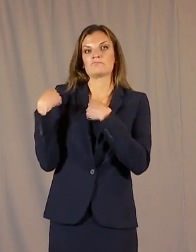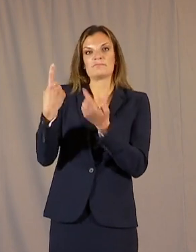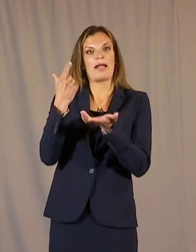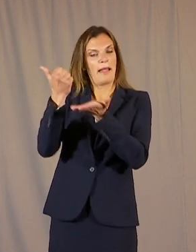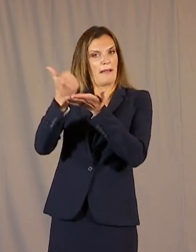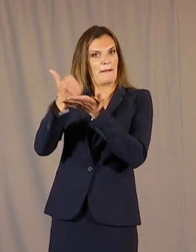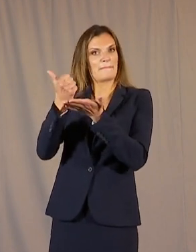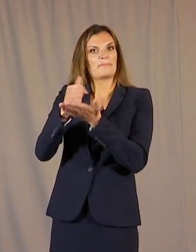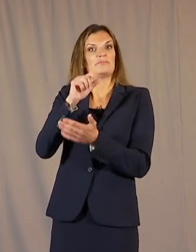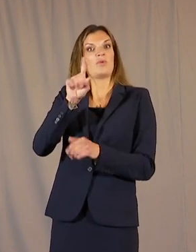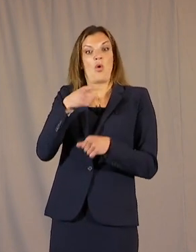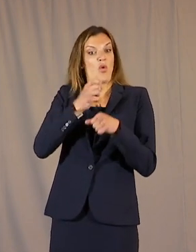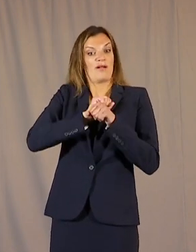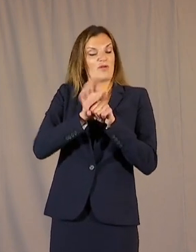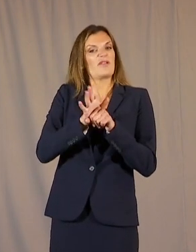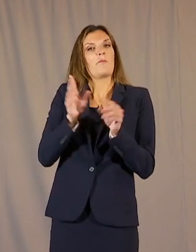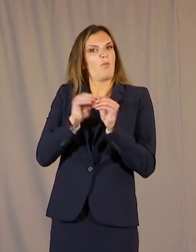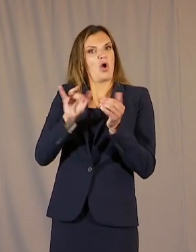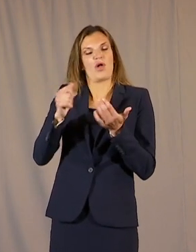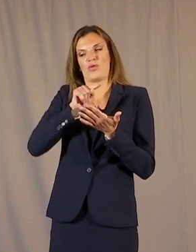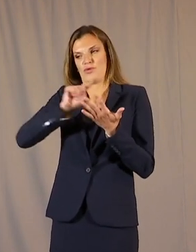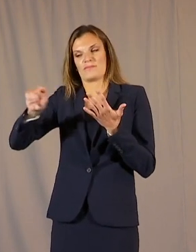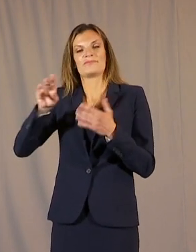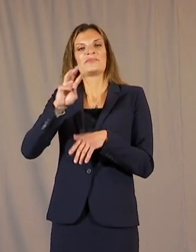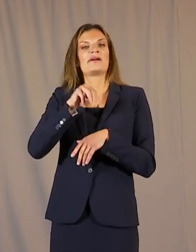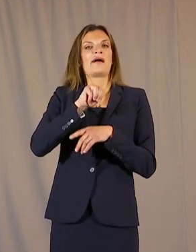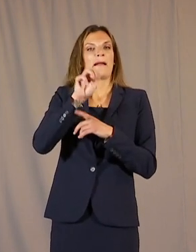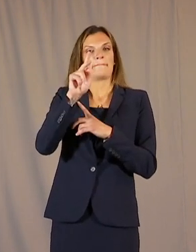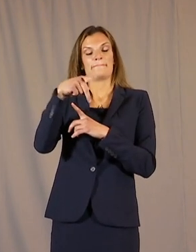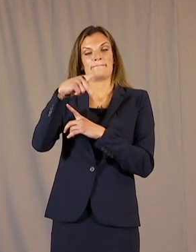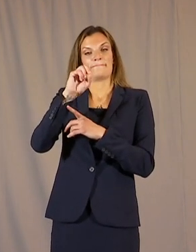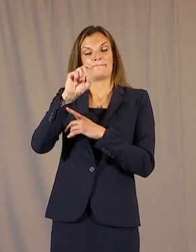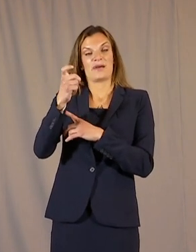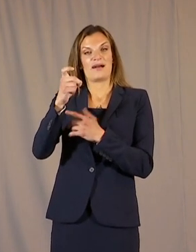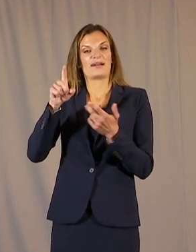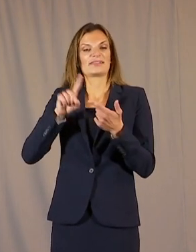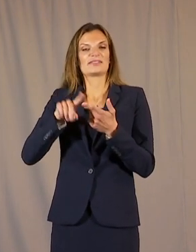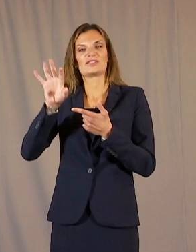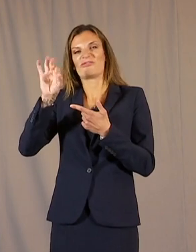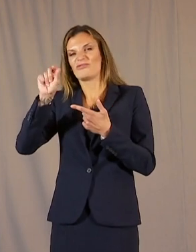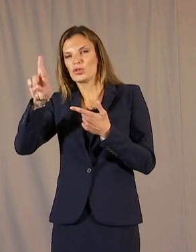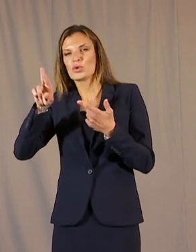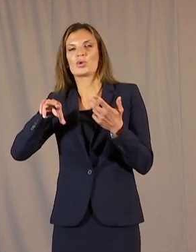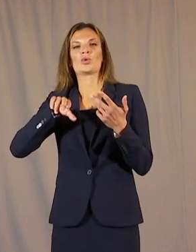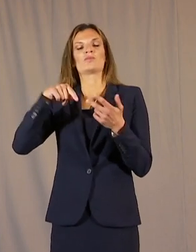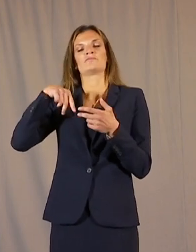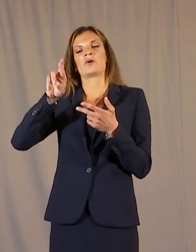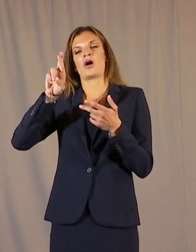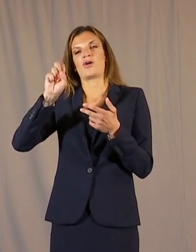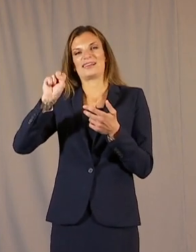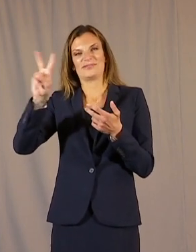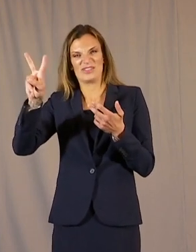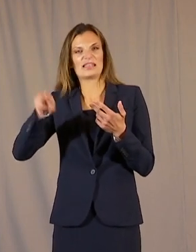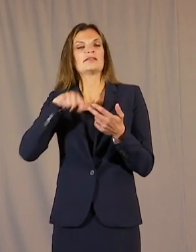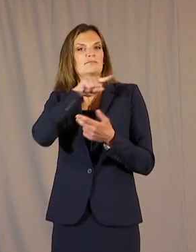including Mpox, RSV, and influenza. Previously, Dr. Orellana has worked in